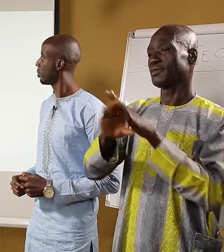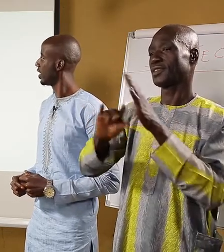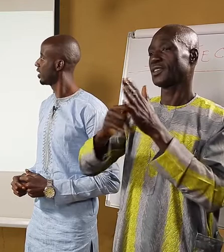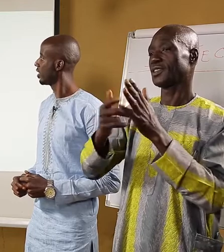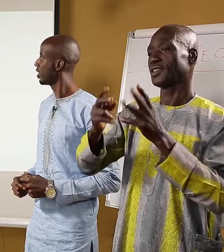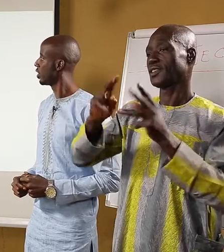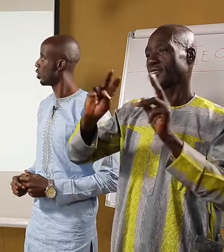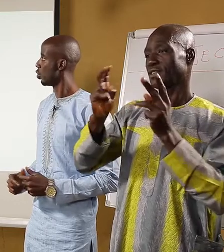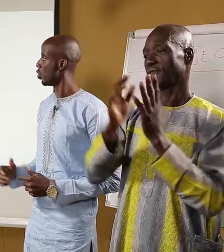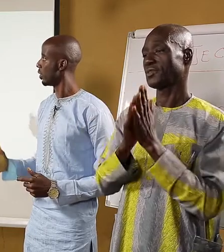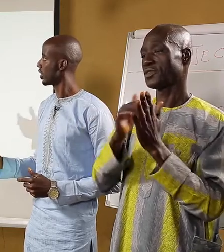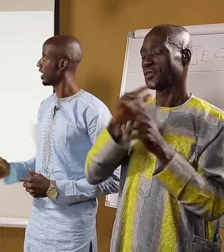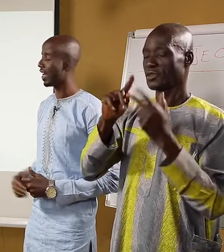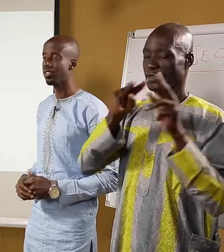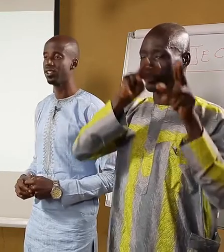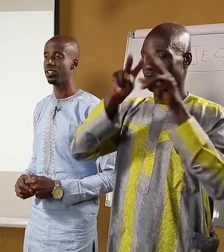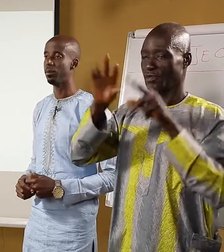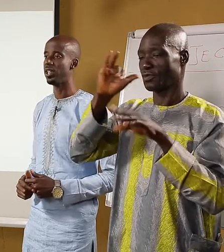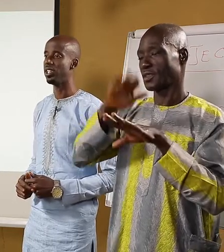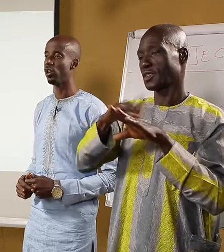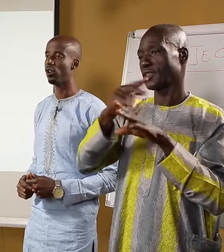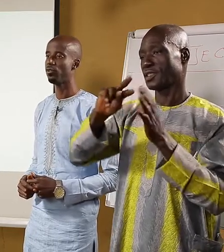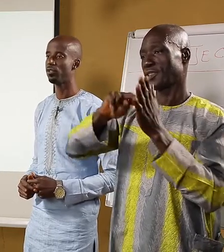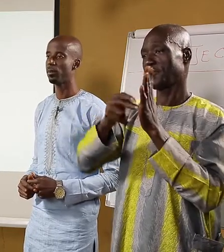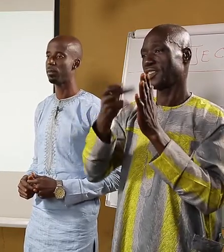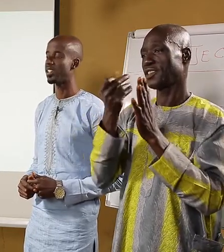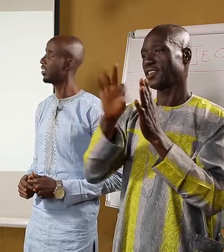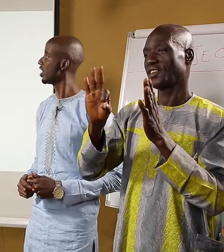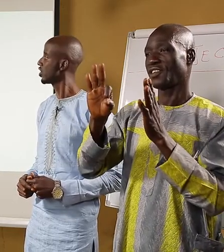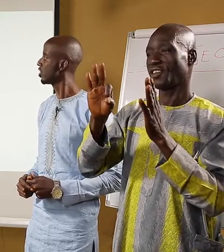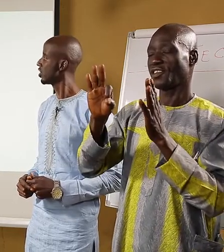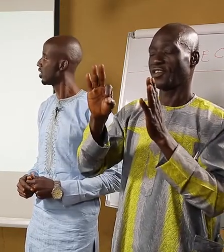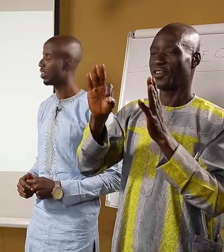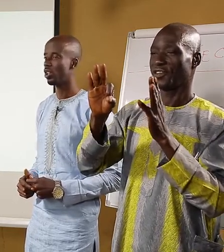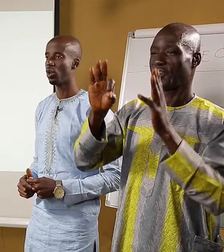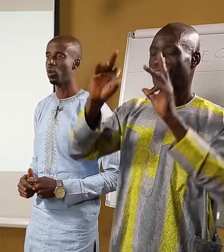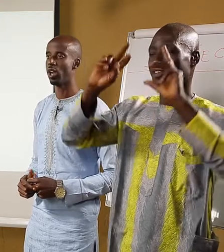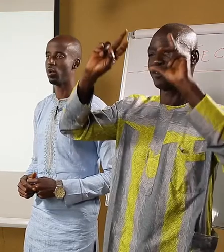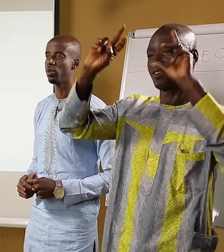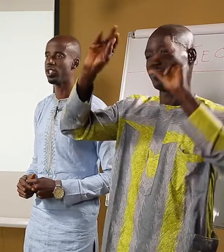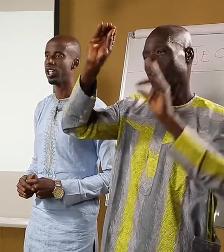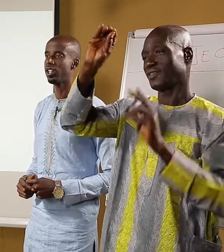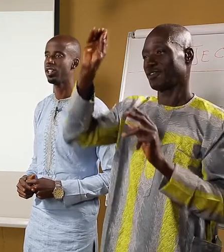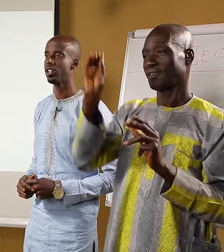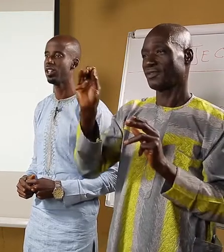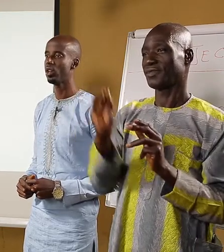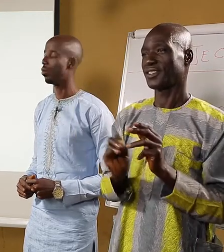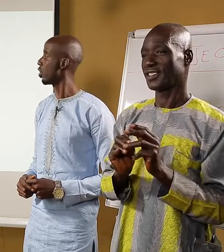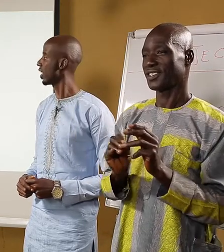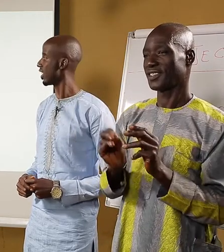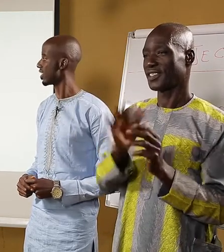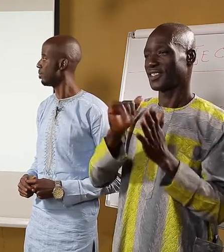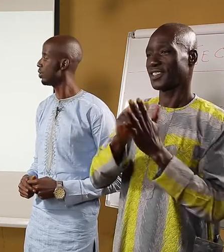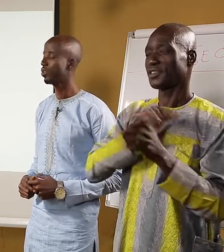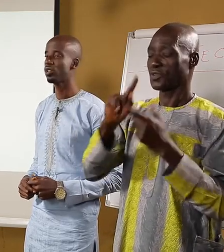this topic, we will be looking at the meaning of percentage. We are going to take